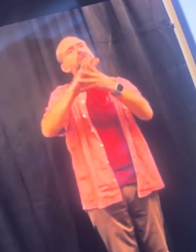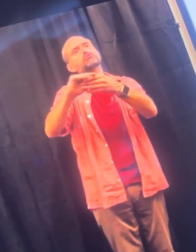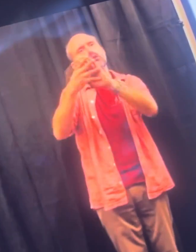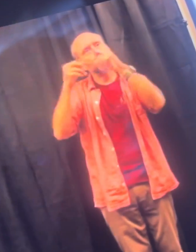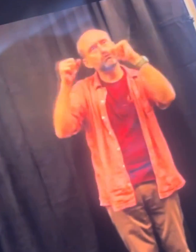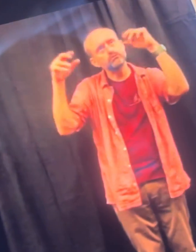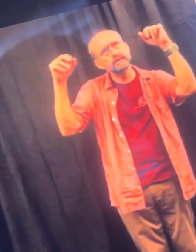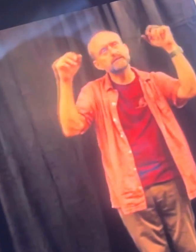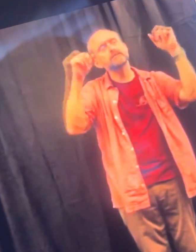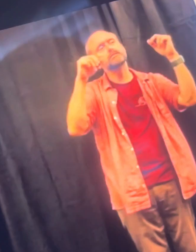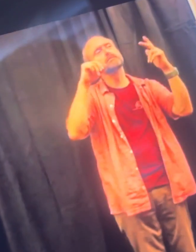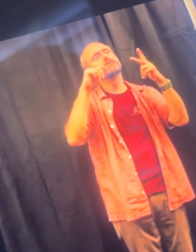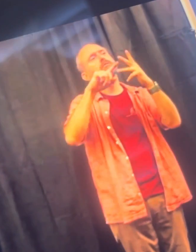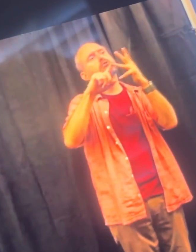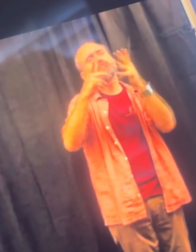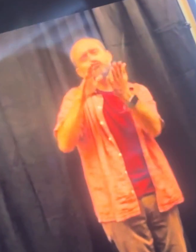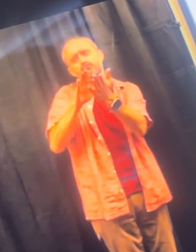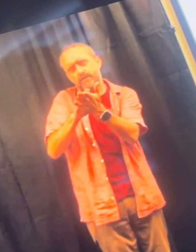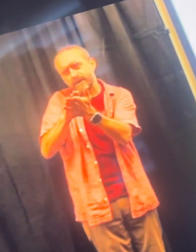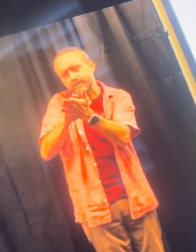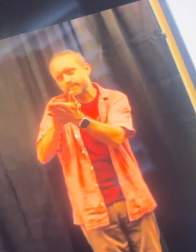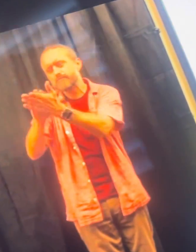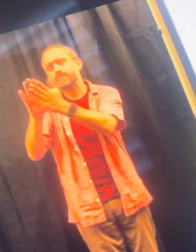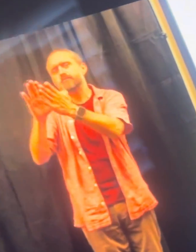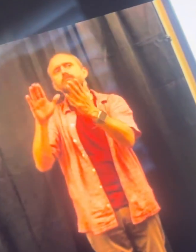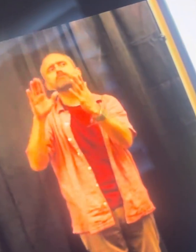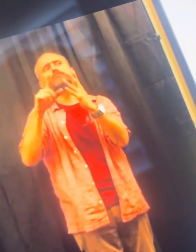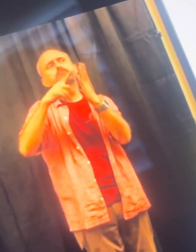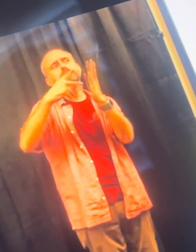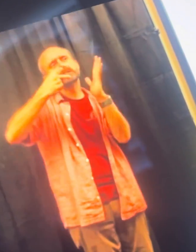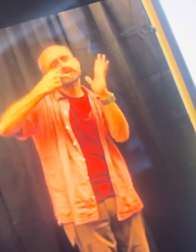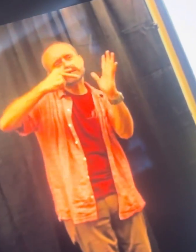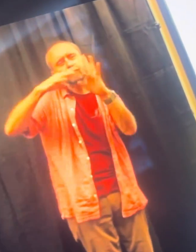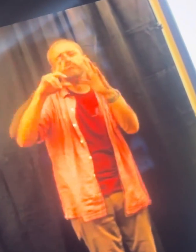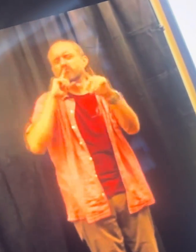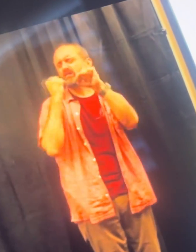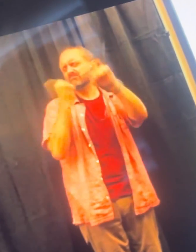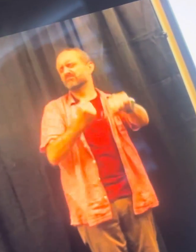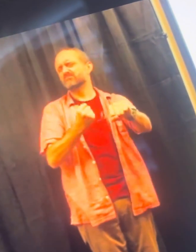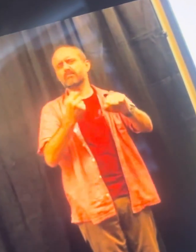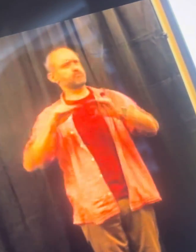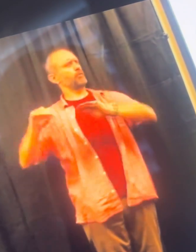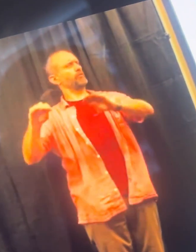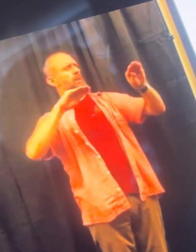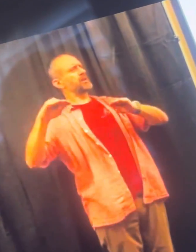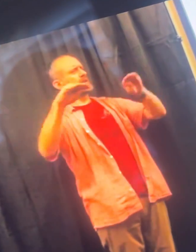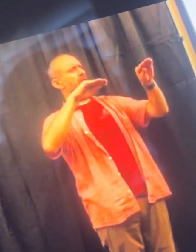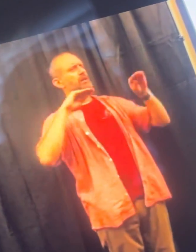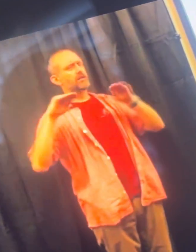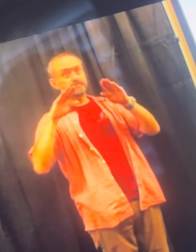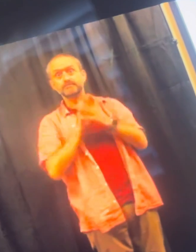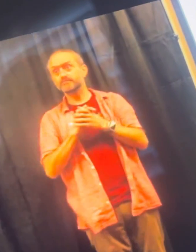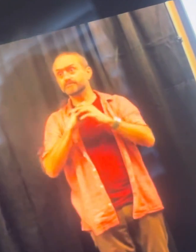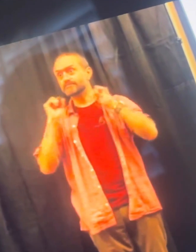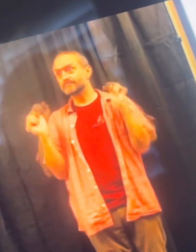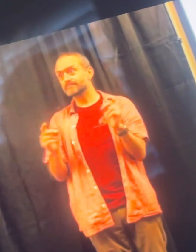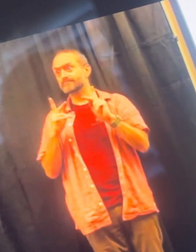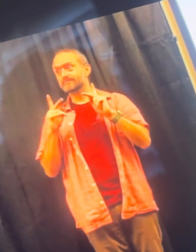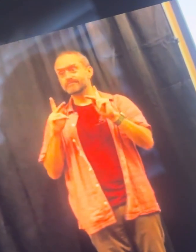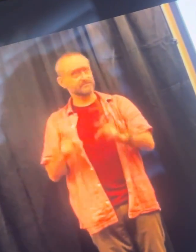that within storytelling and signing and using rhythm. Strong with using movement,